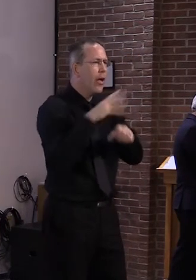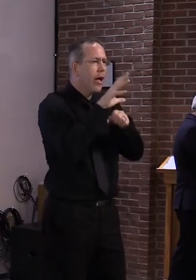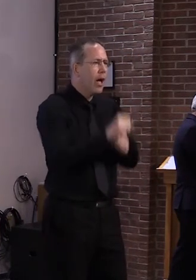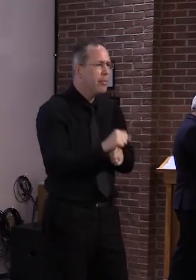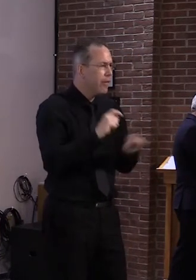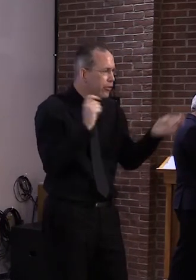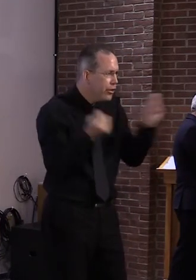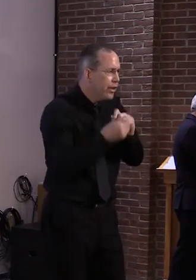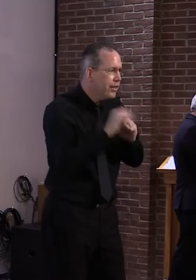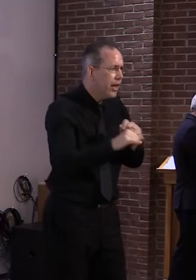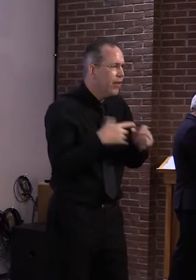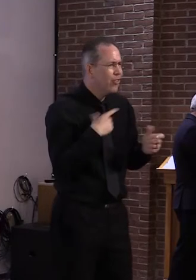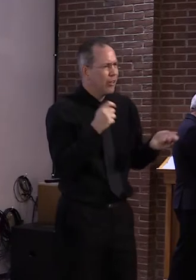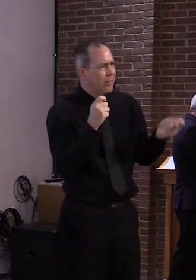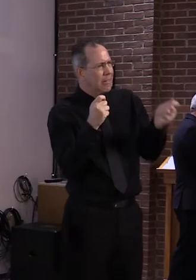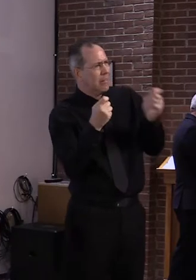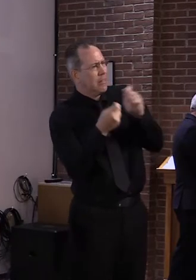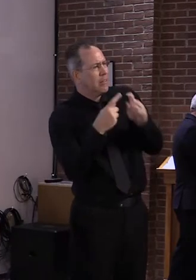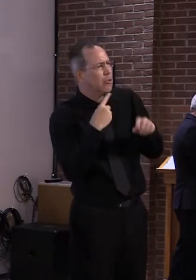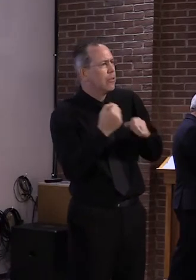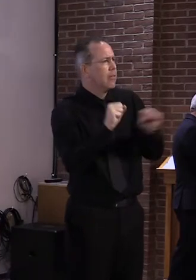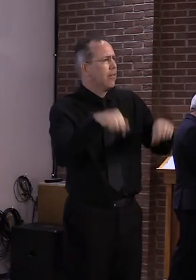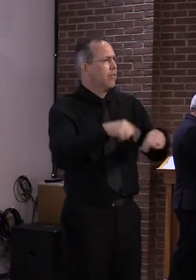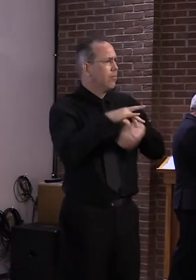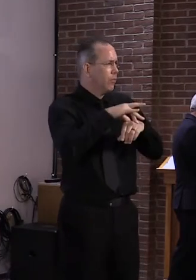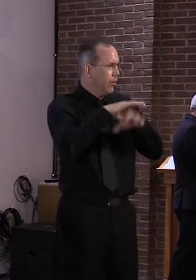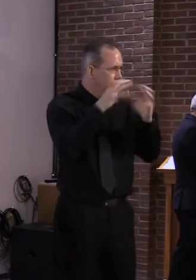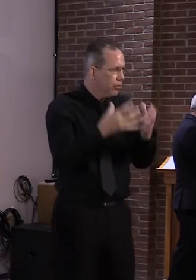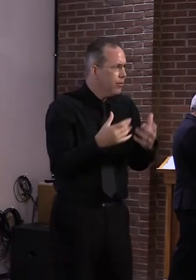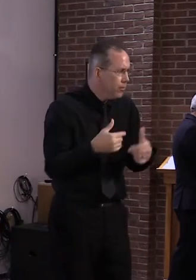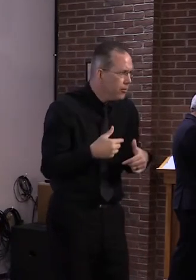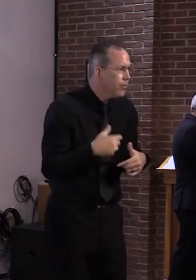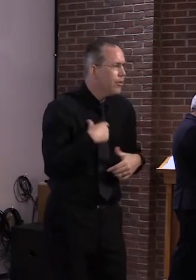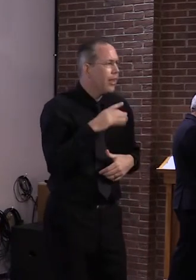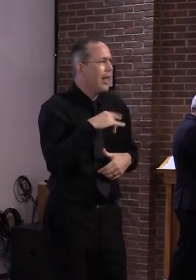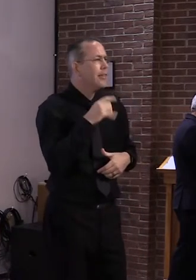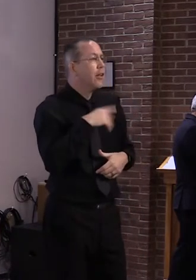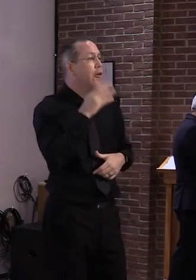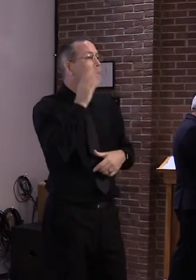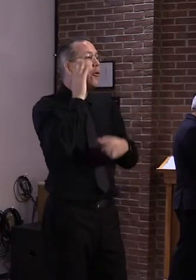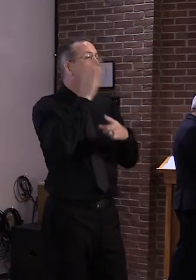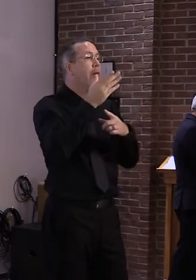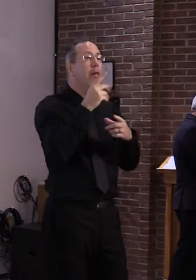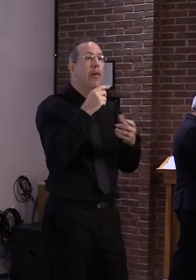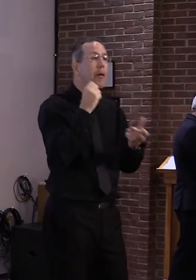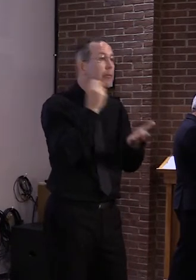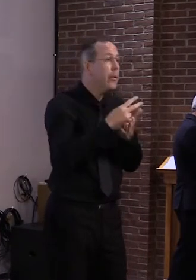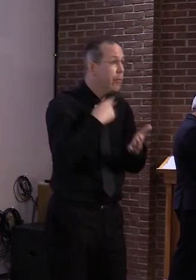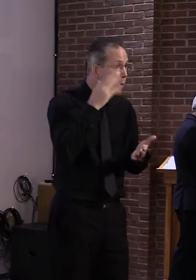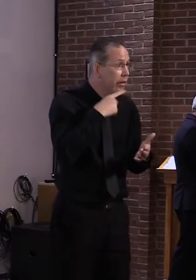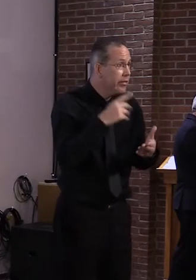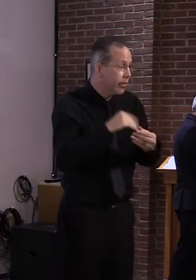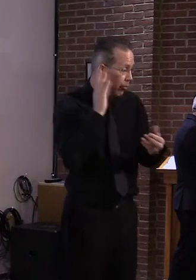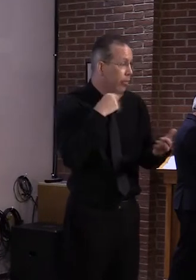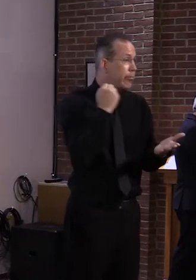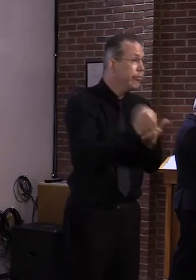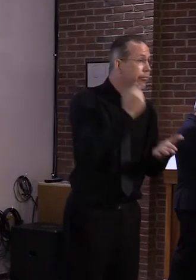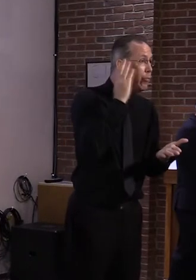But again, I can't comment on the bills and whether I veto without seeing the